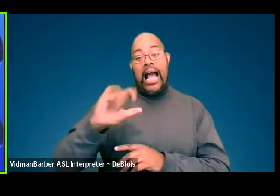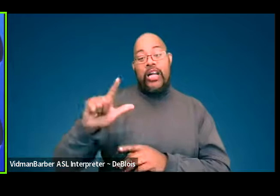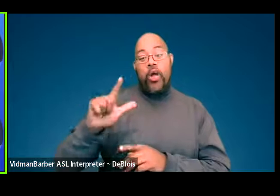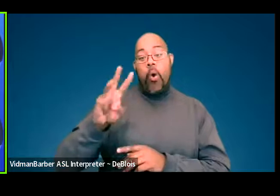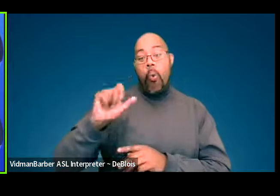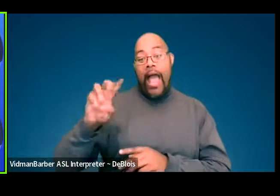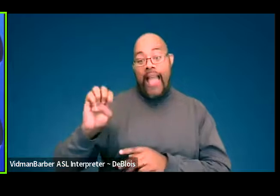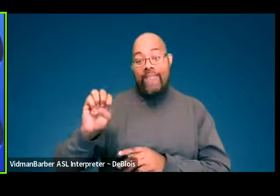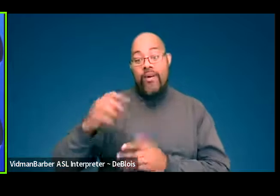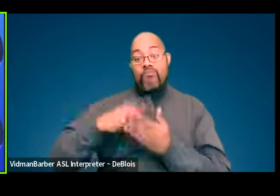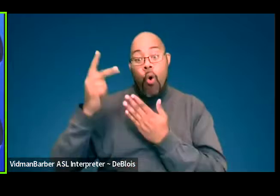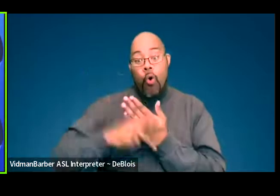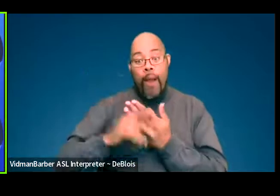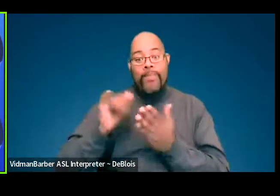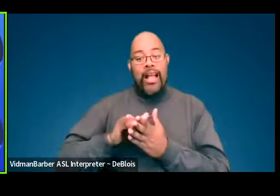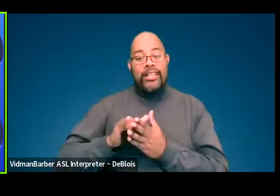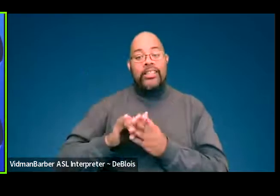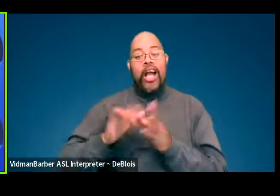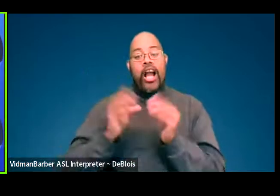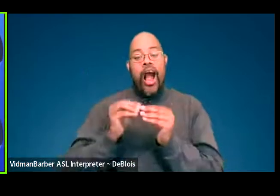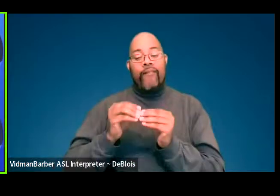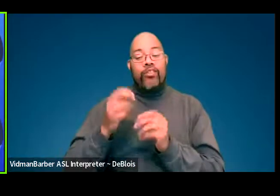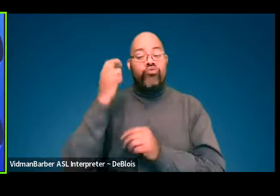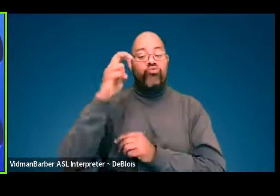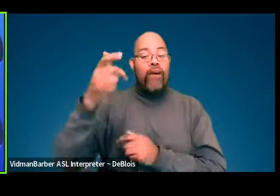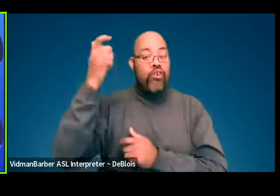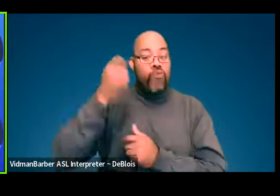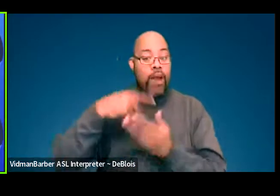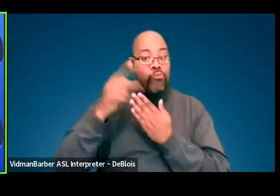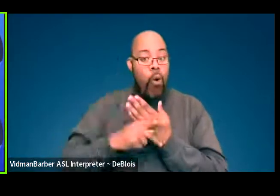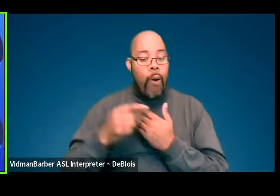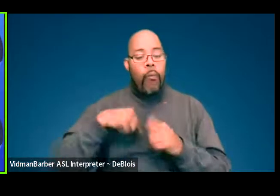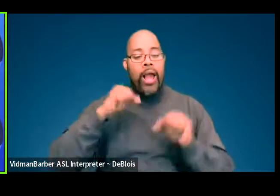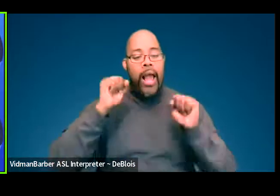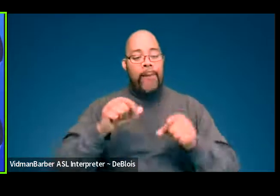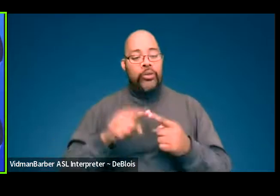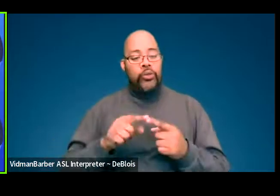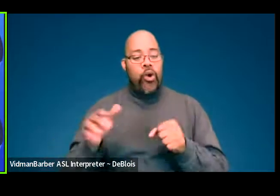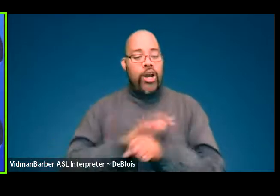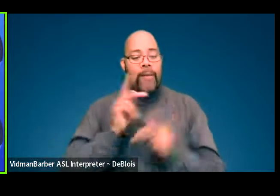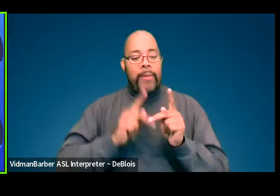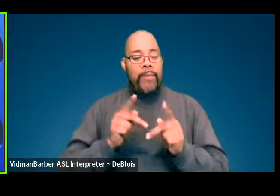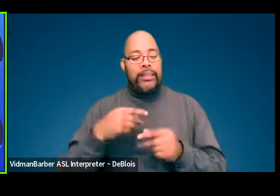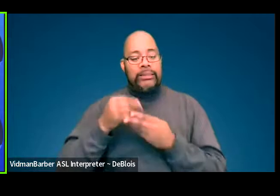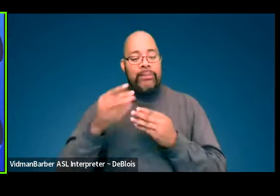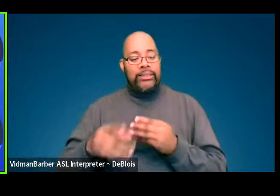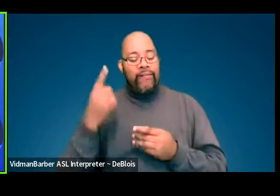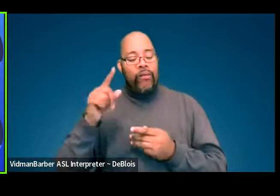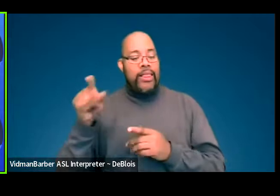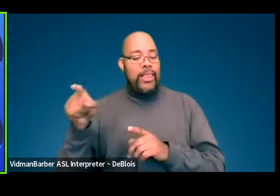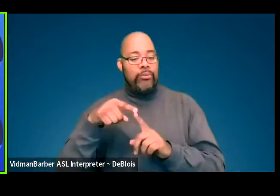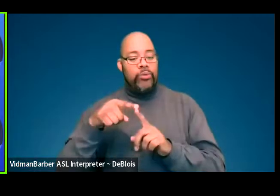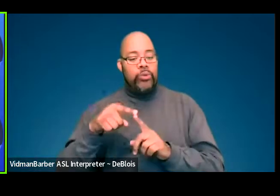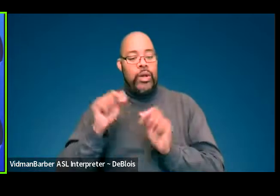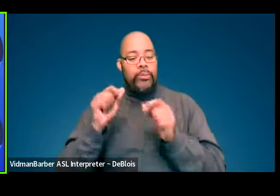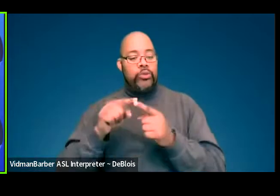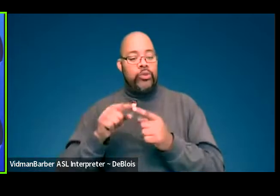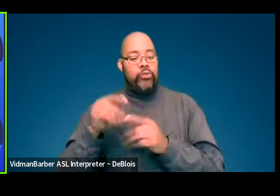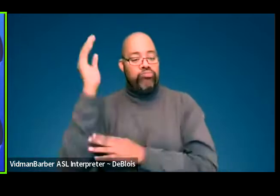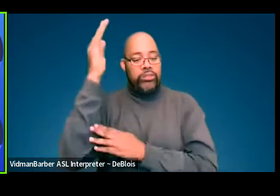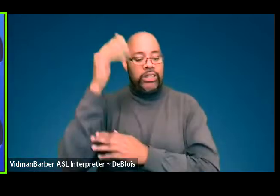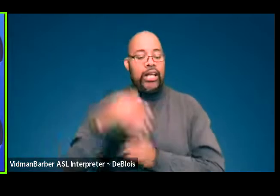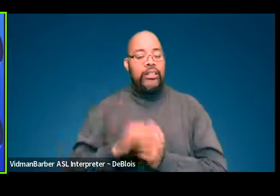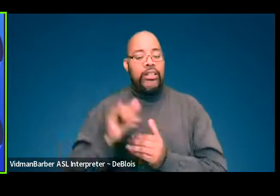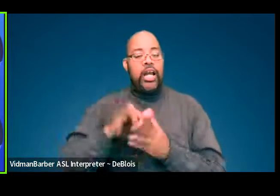program, and that is our conference travel grant program, where we're able to, cover folks' expenses for them to be able to present at